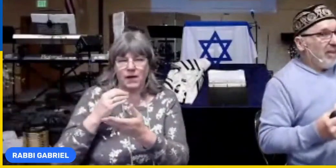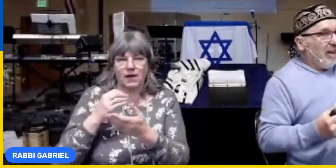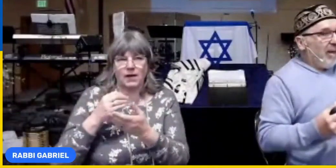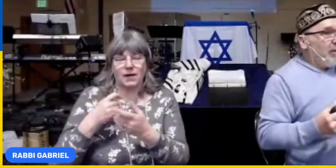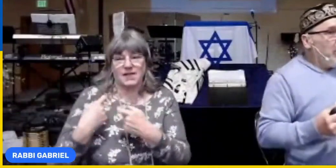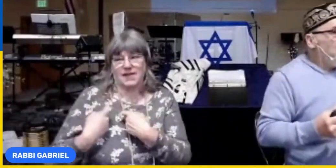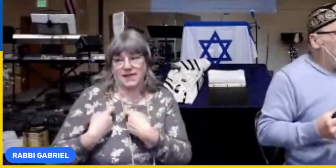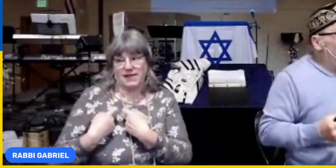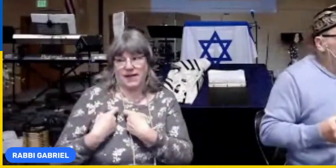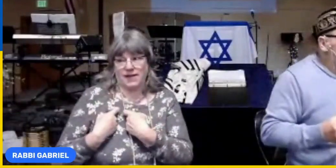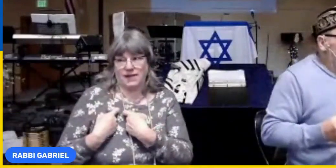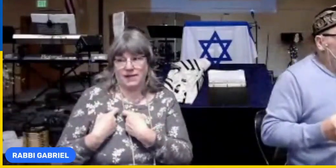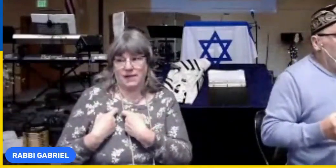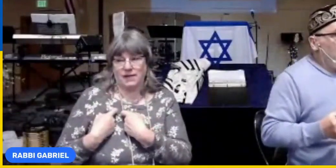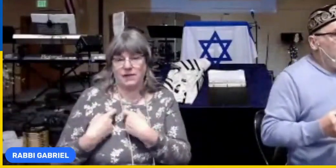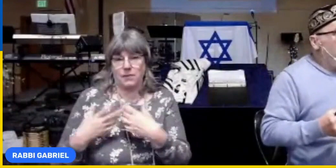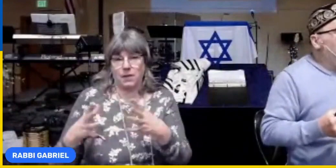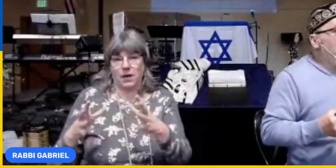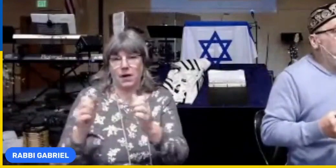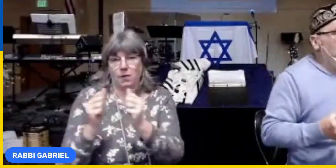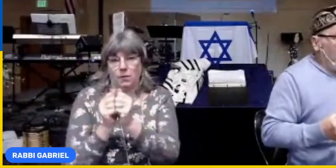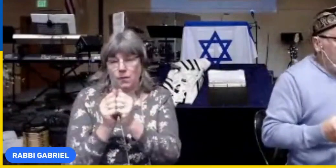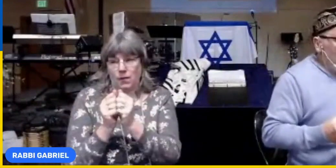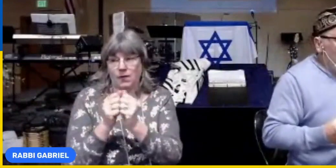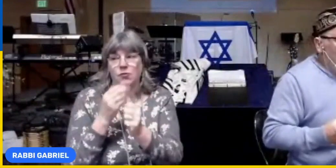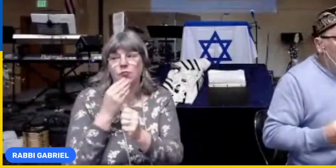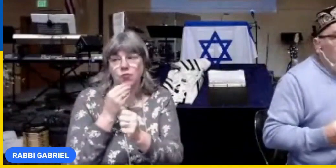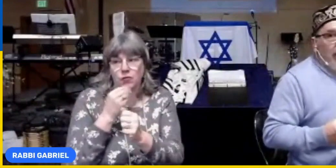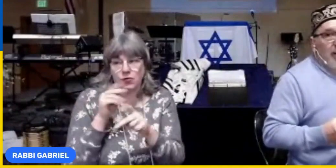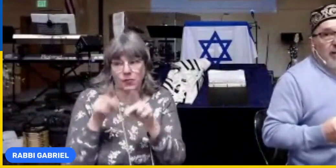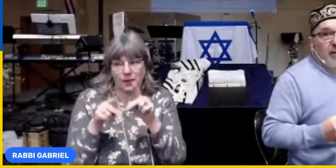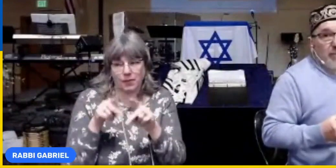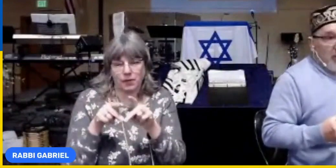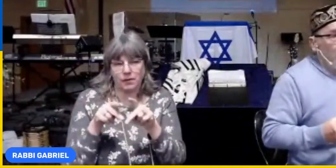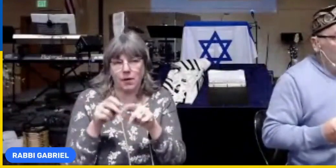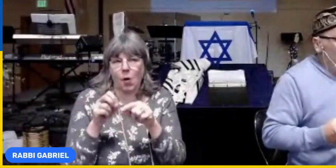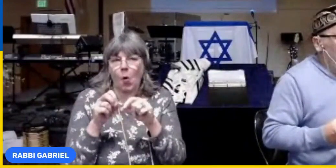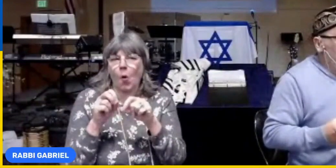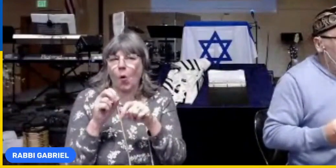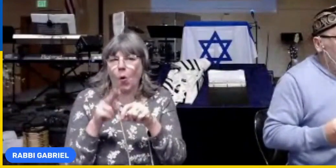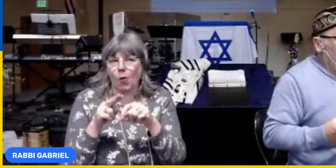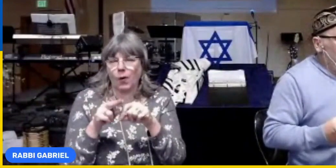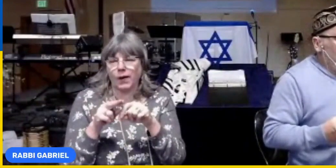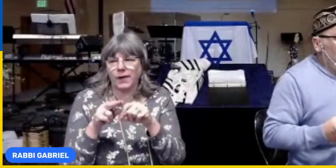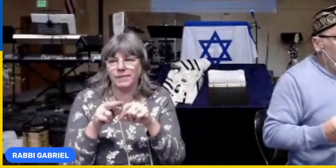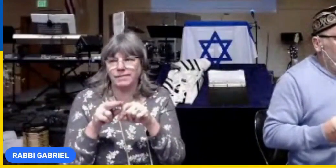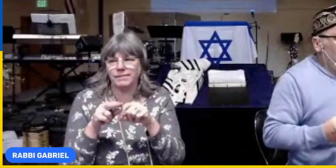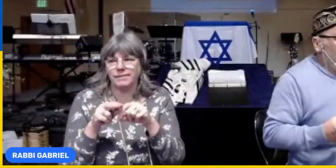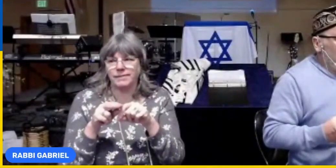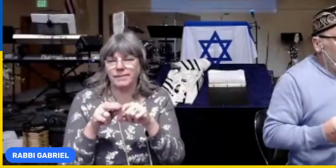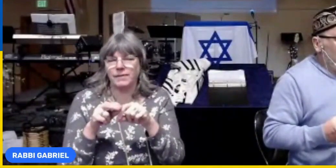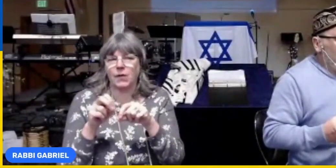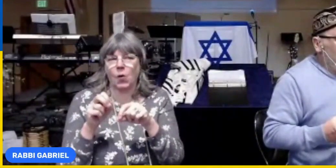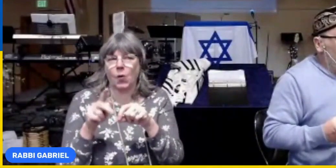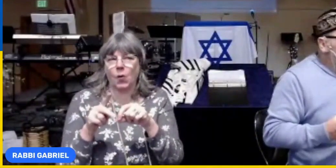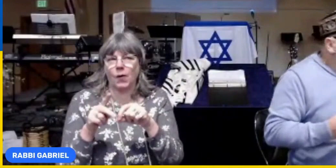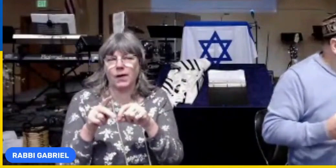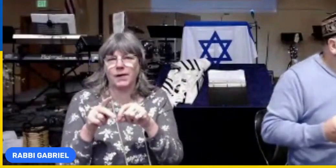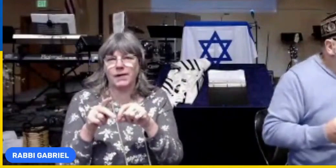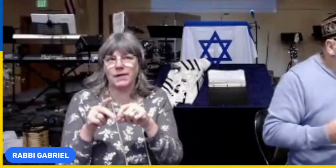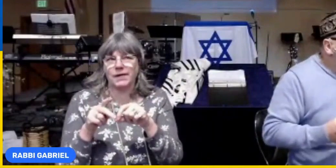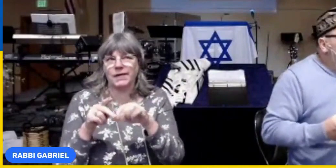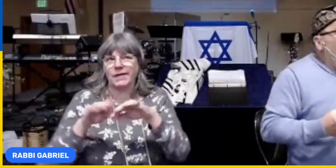to go to the mud pits to make bricks with the Jews, you know,